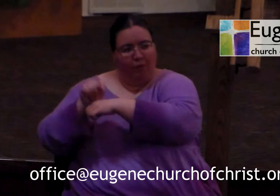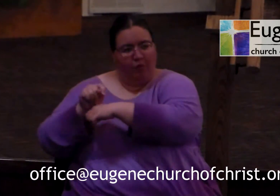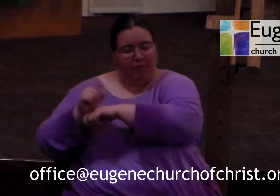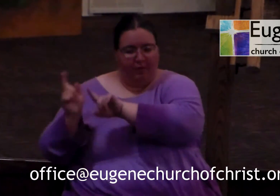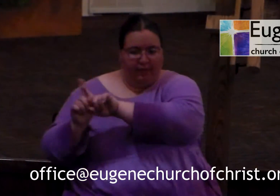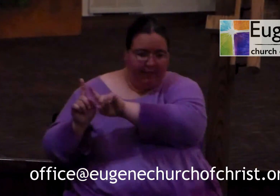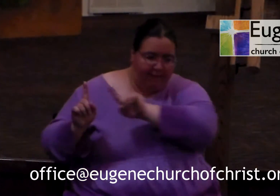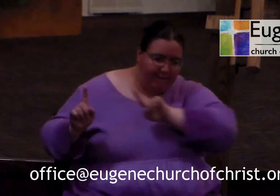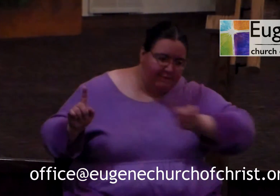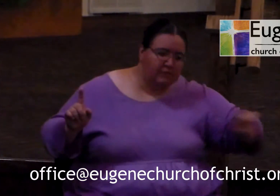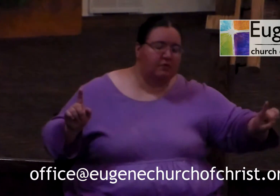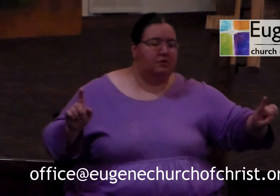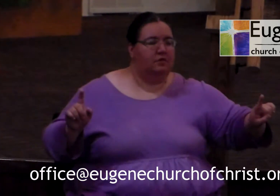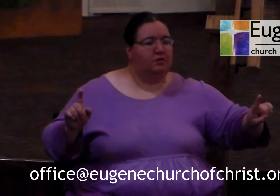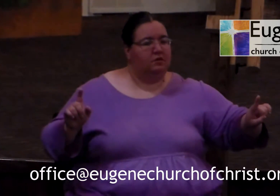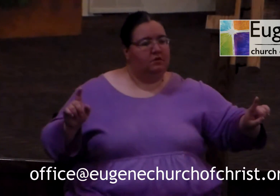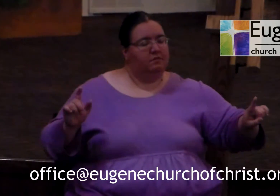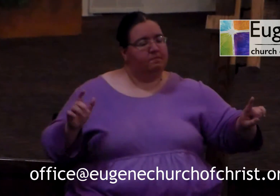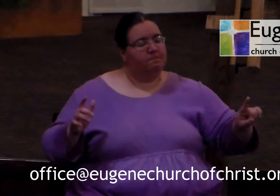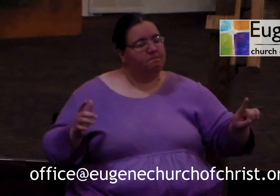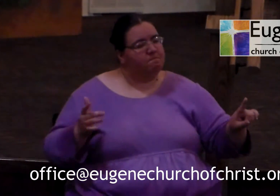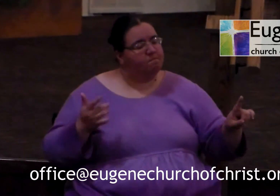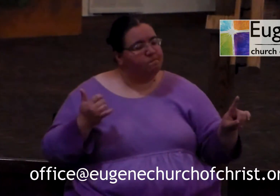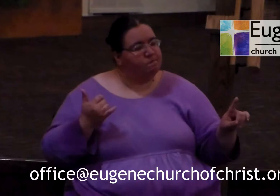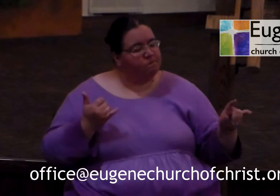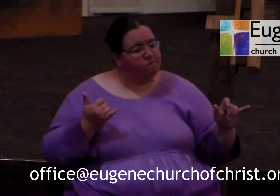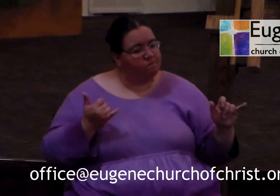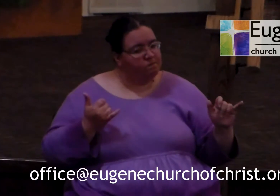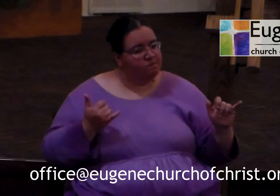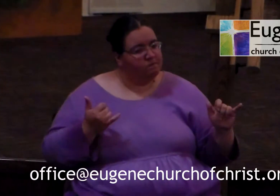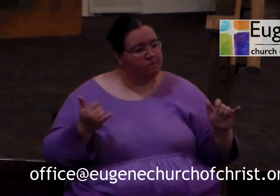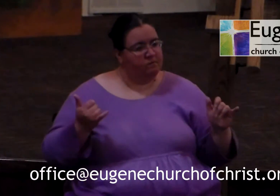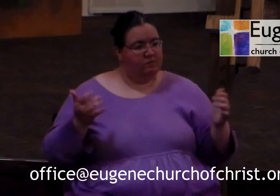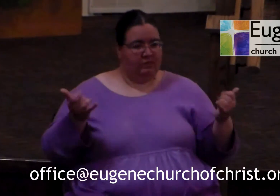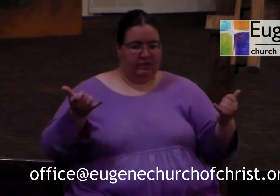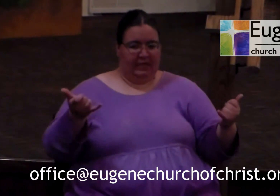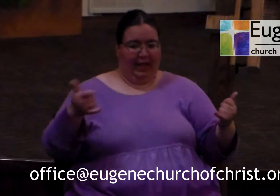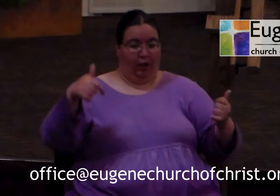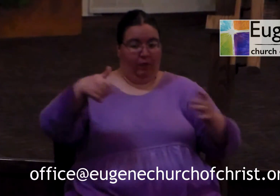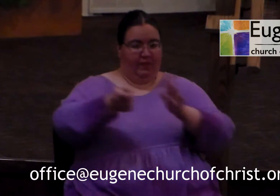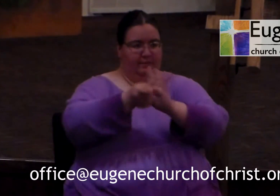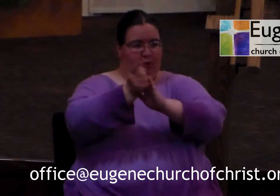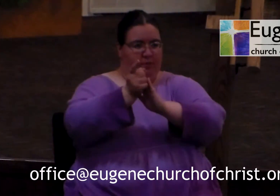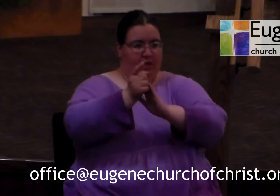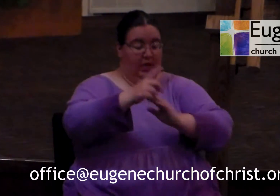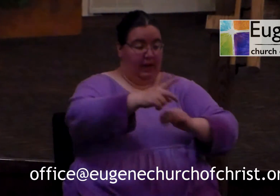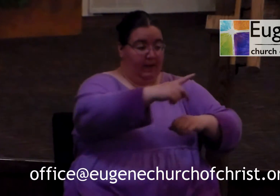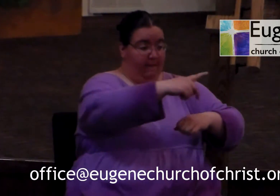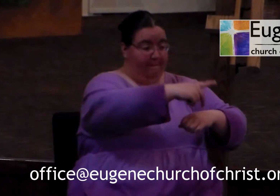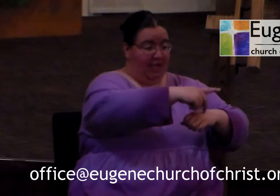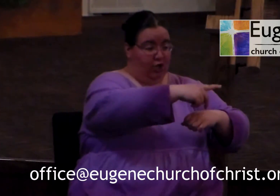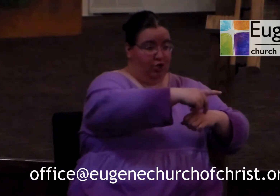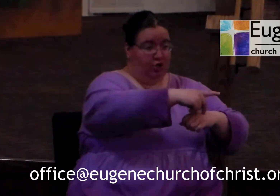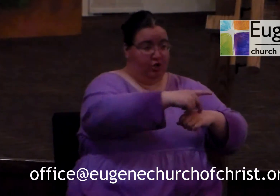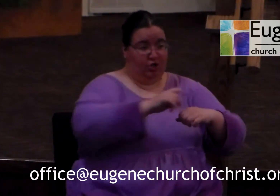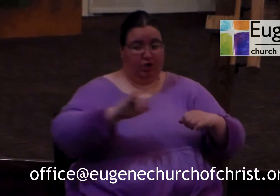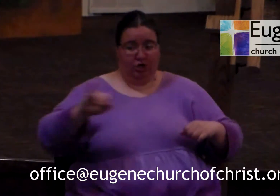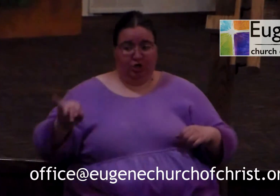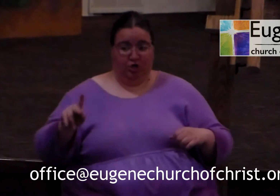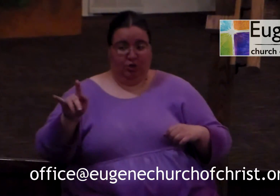And we have at this moment Peter and Judas, different places in time, different moments